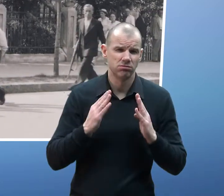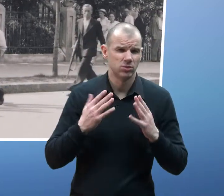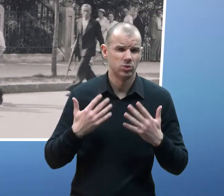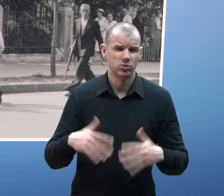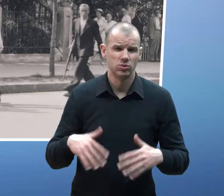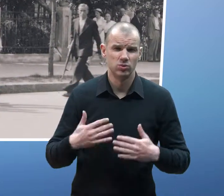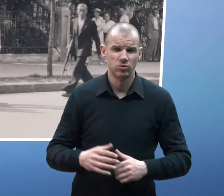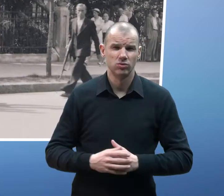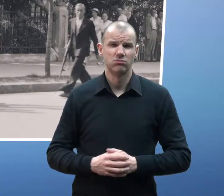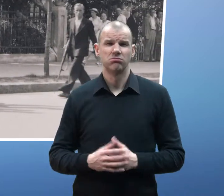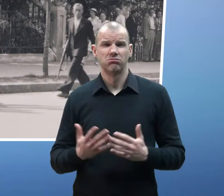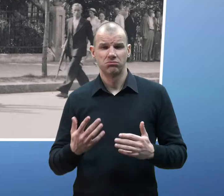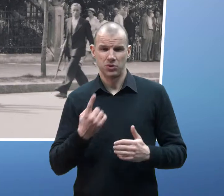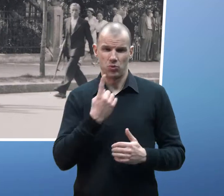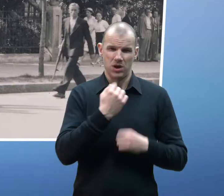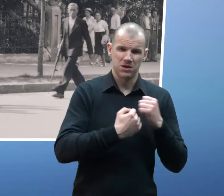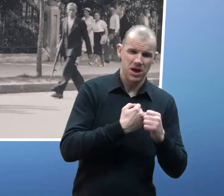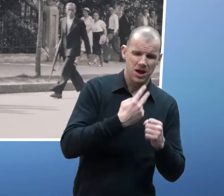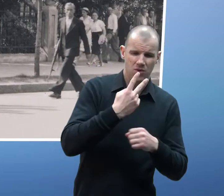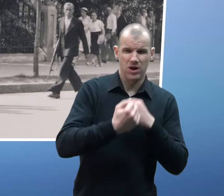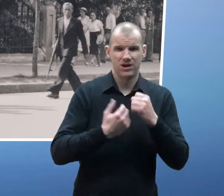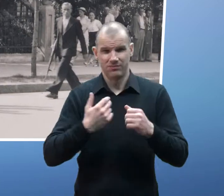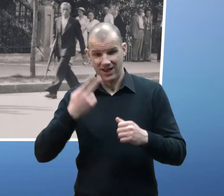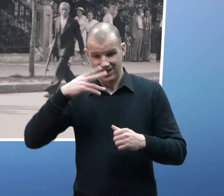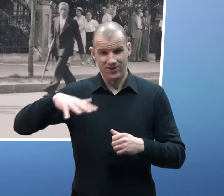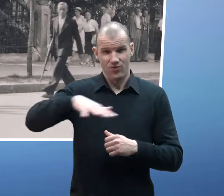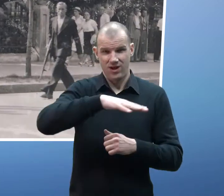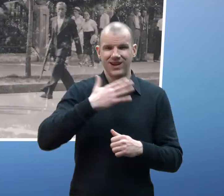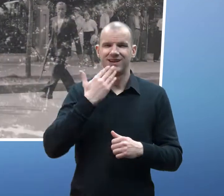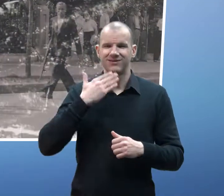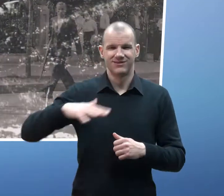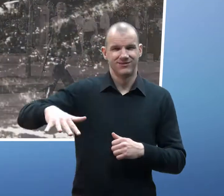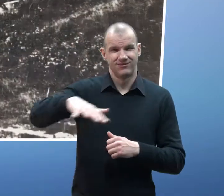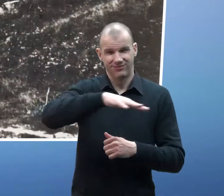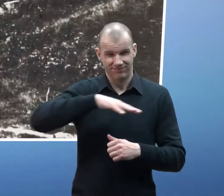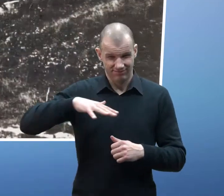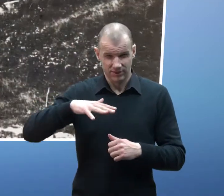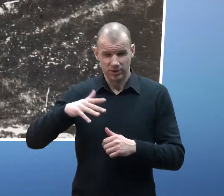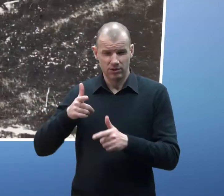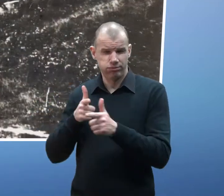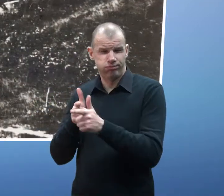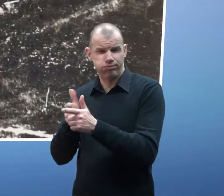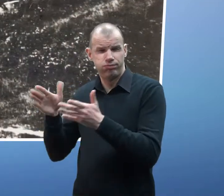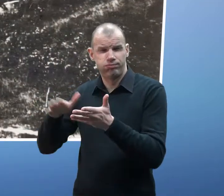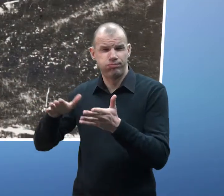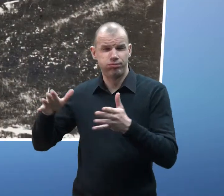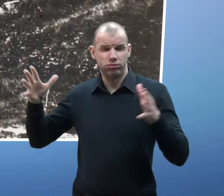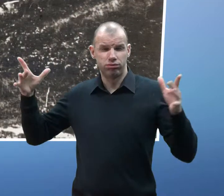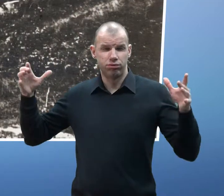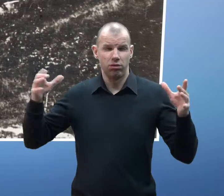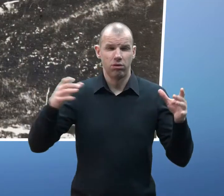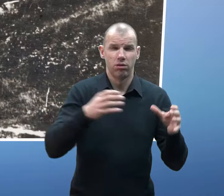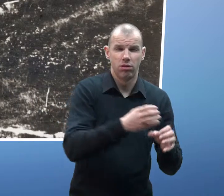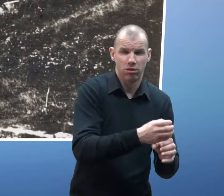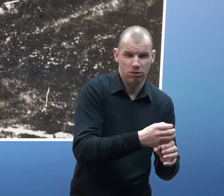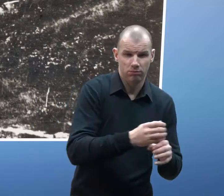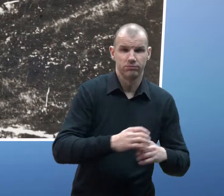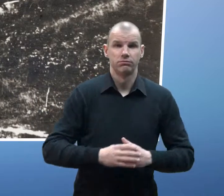incomprehensible scope. During a few-year period, almost all numerous Jewish community of Lithuania was